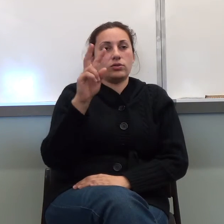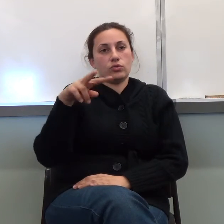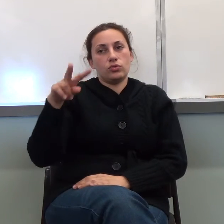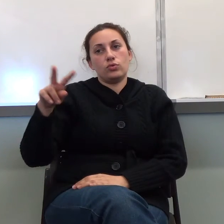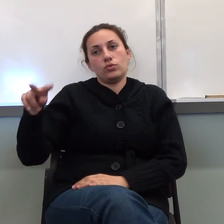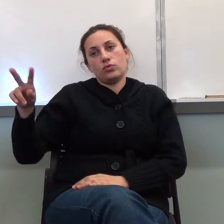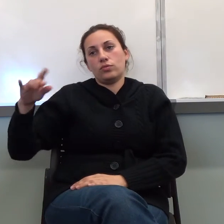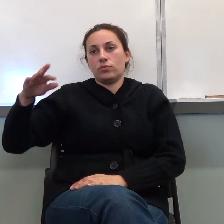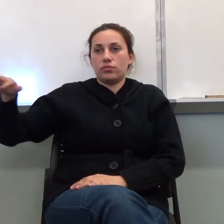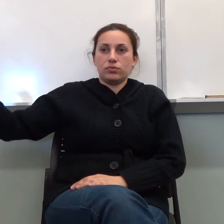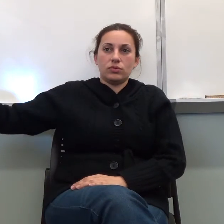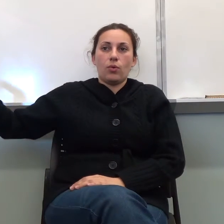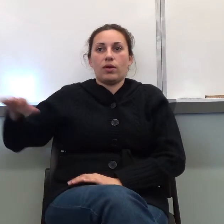So this is